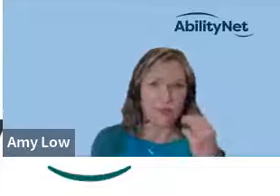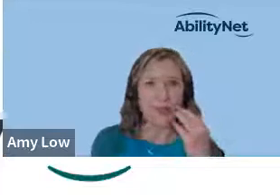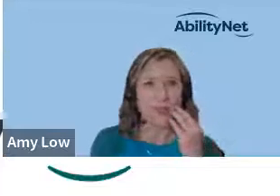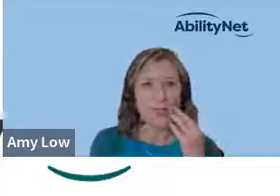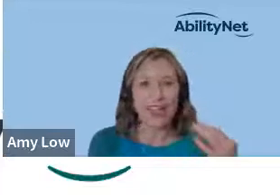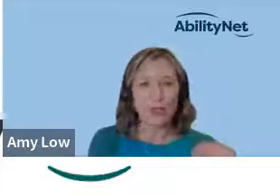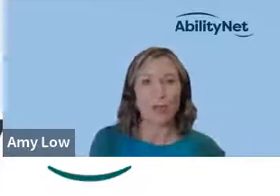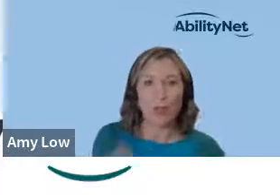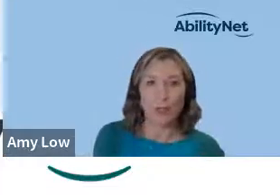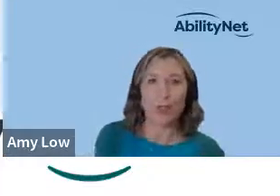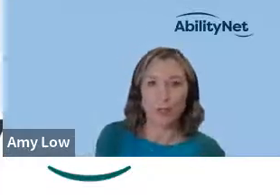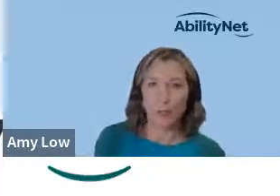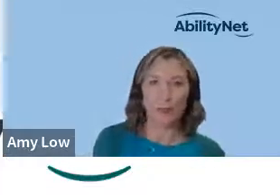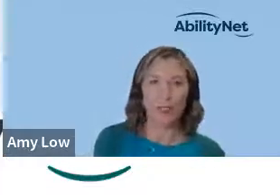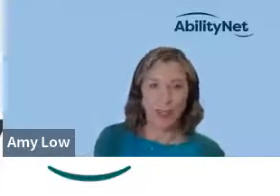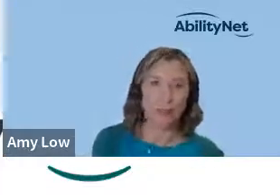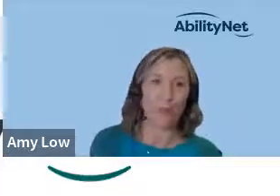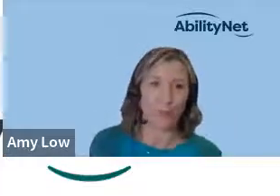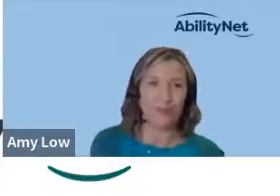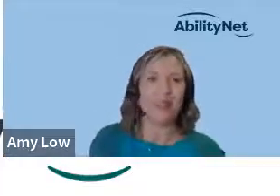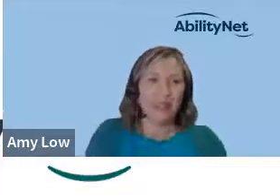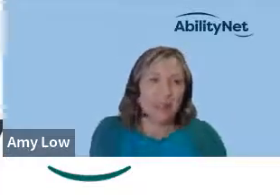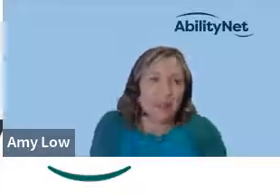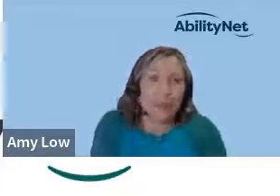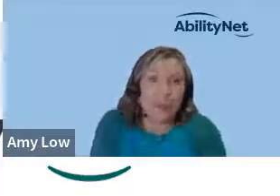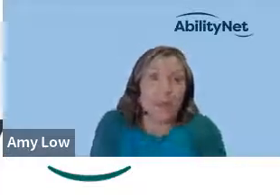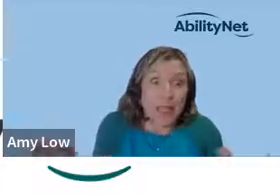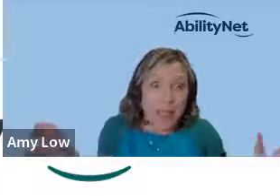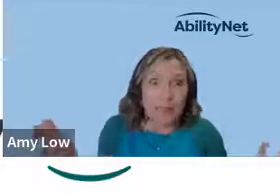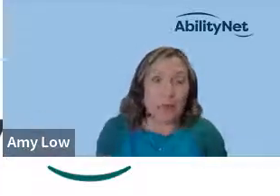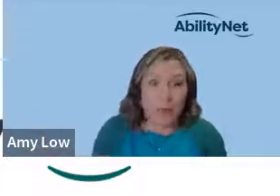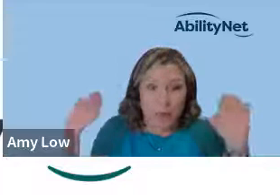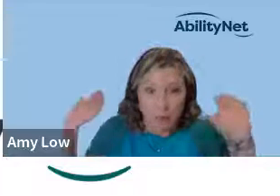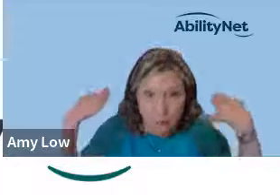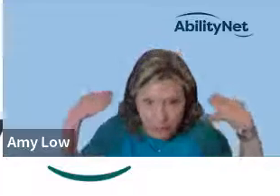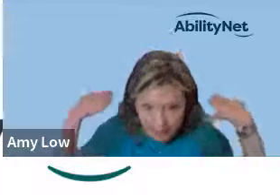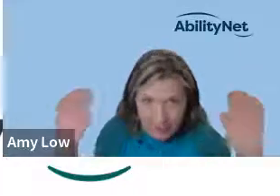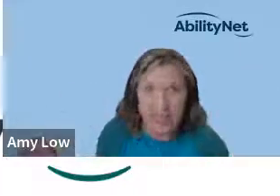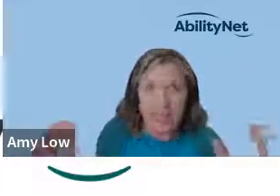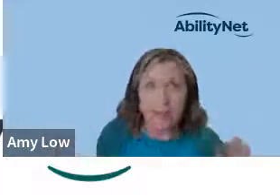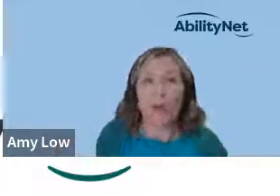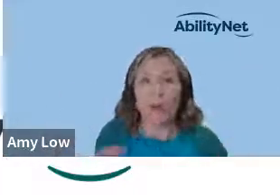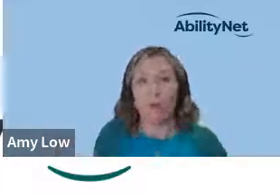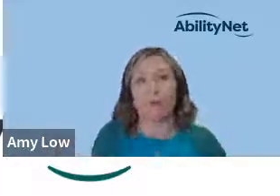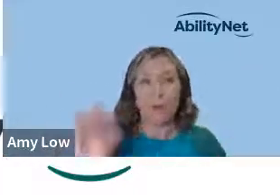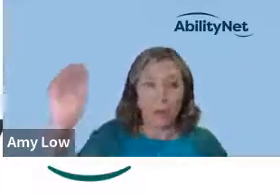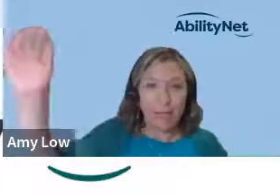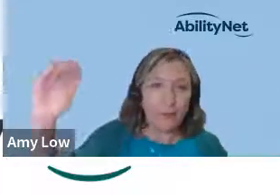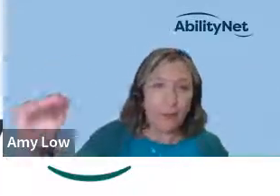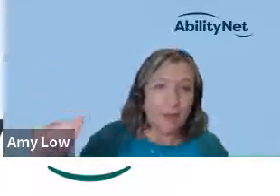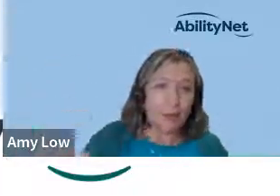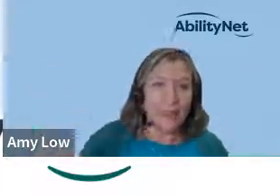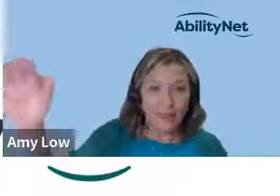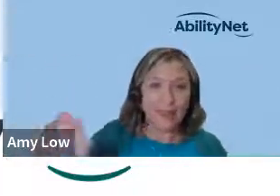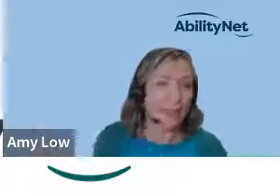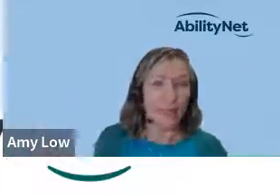sense, definitely. And actually, by the time you've got to that point, you know, being able to say stop, you know, can